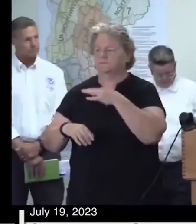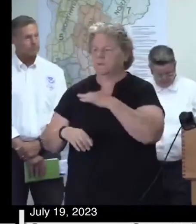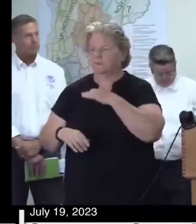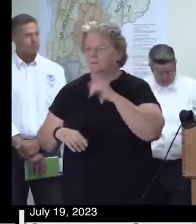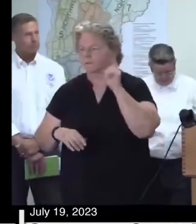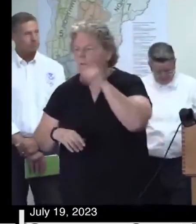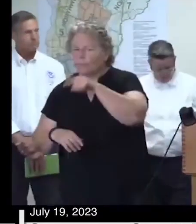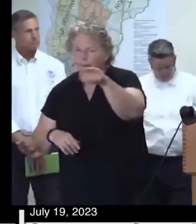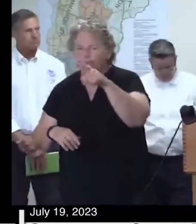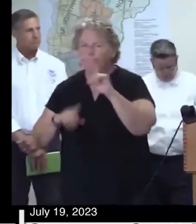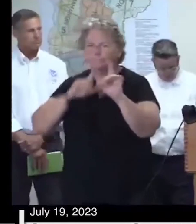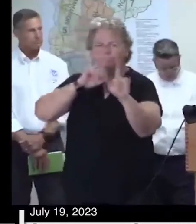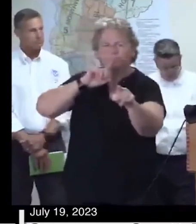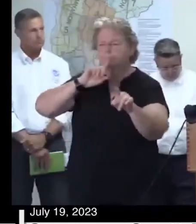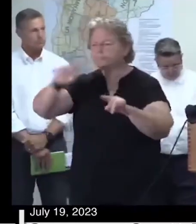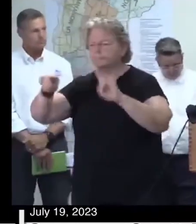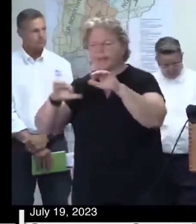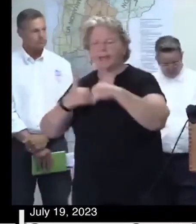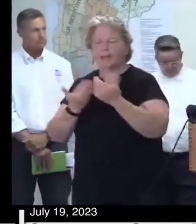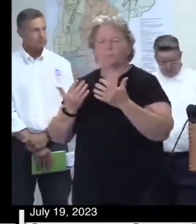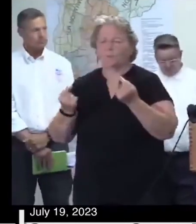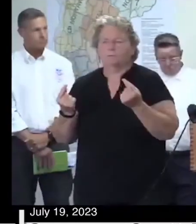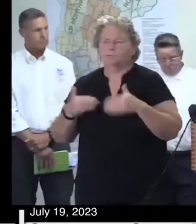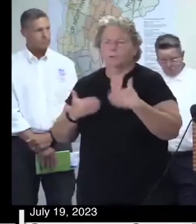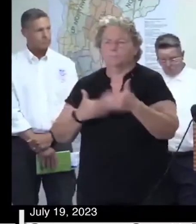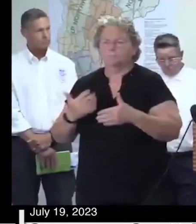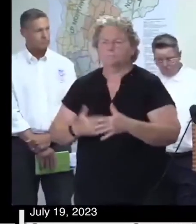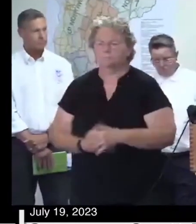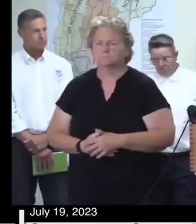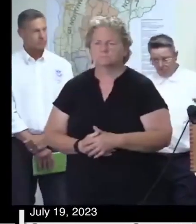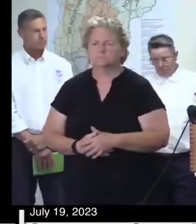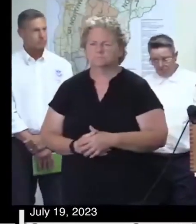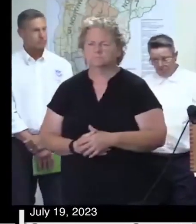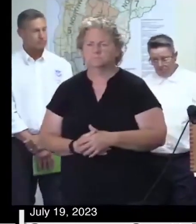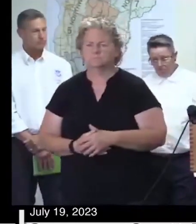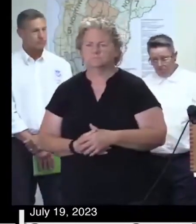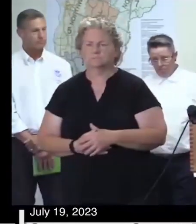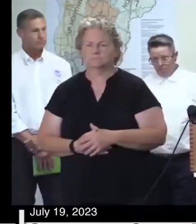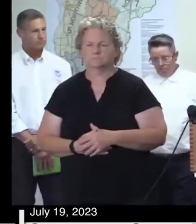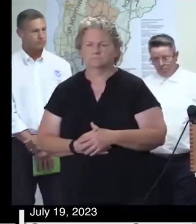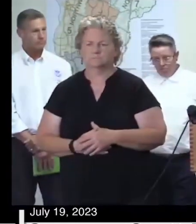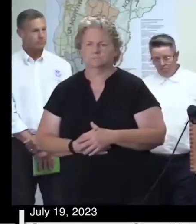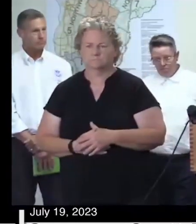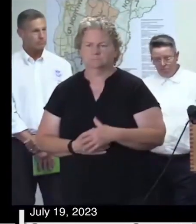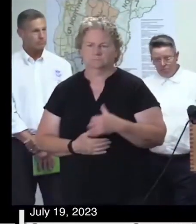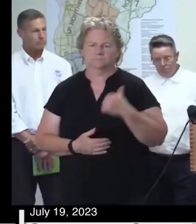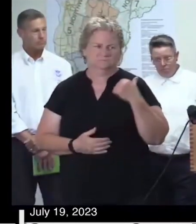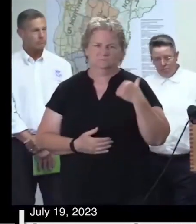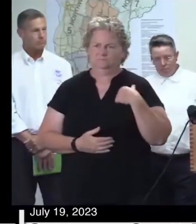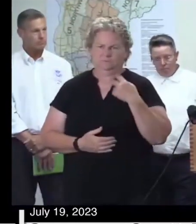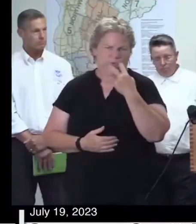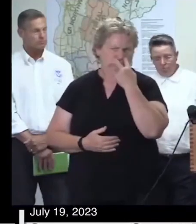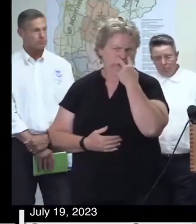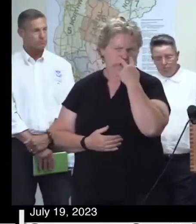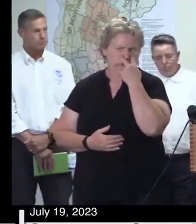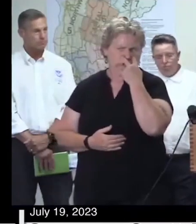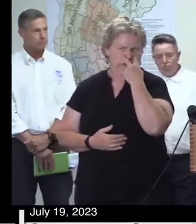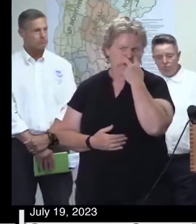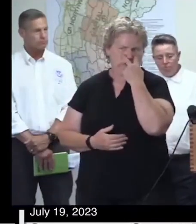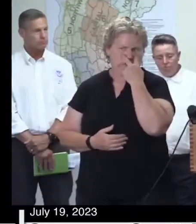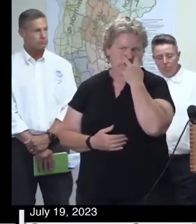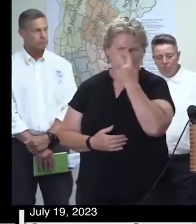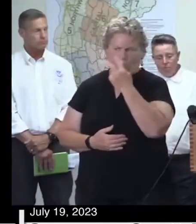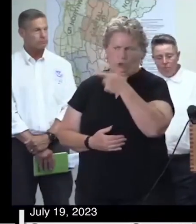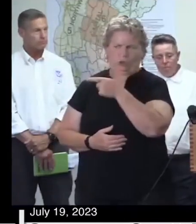incredible volunteer spirit in action down in Montpelier. I also went and visited the Berry Recovery Center up at the